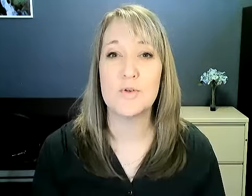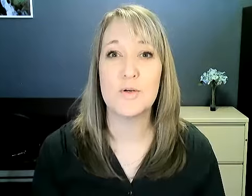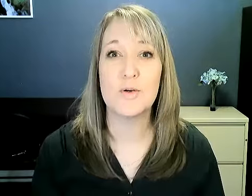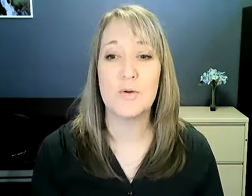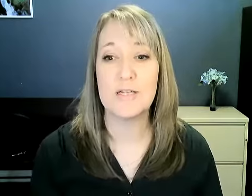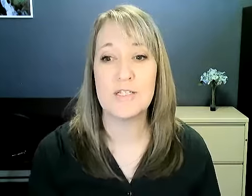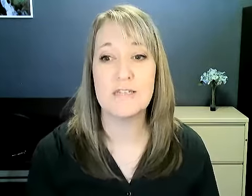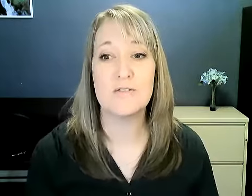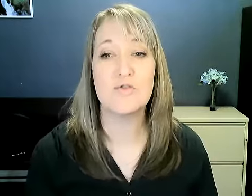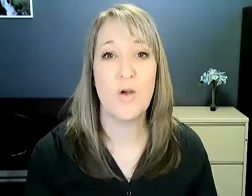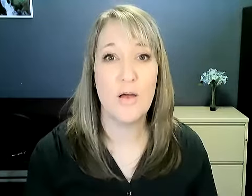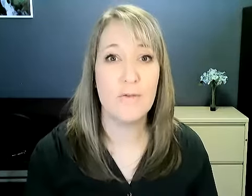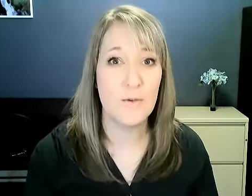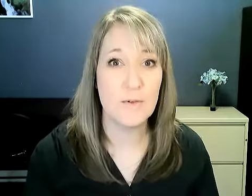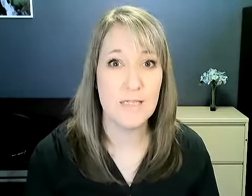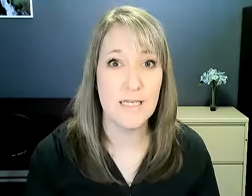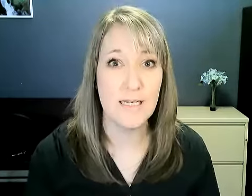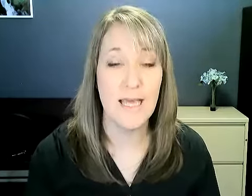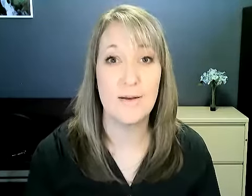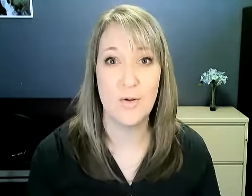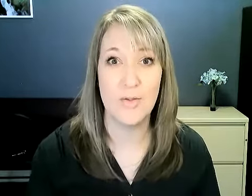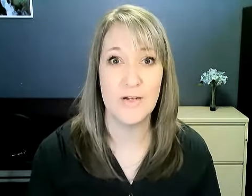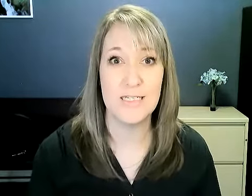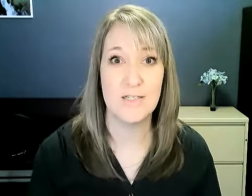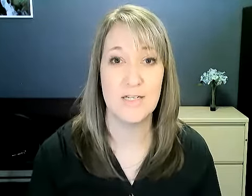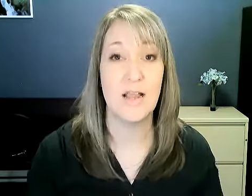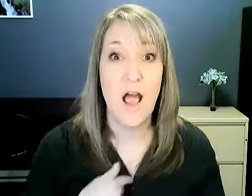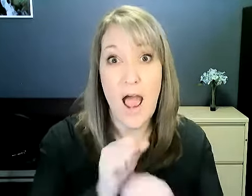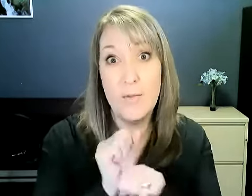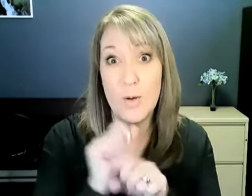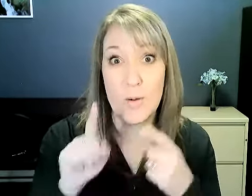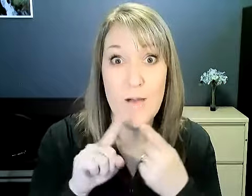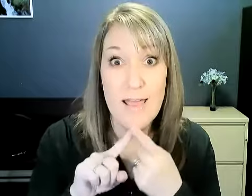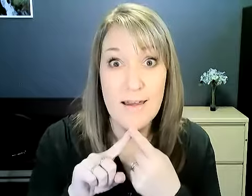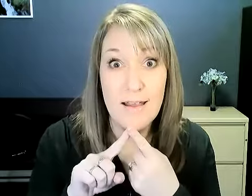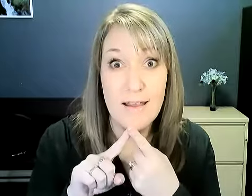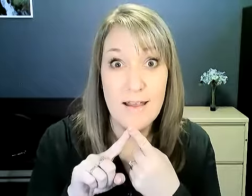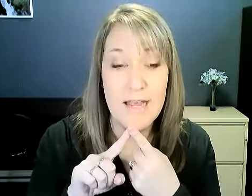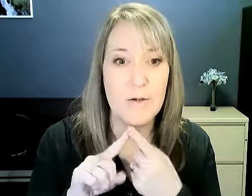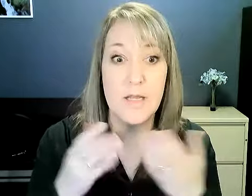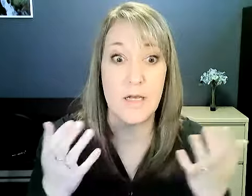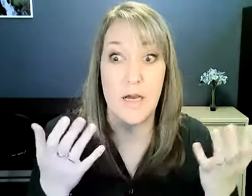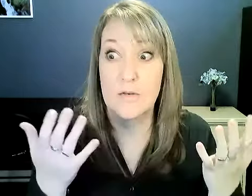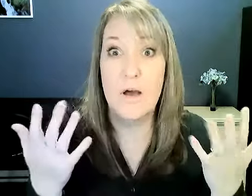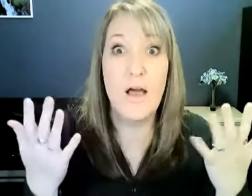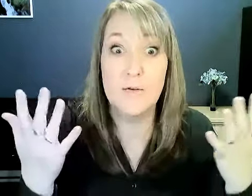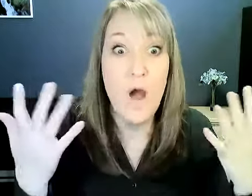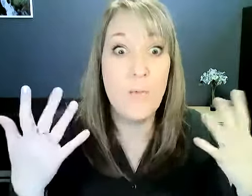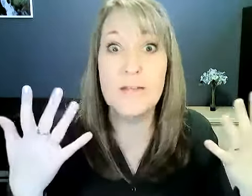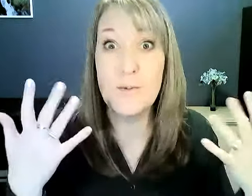rhetorical questions draw the viewers in and hold their attention. I work when? And now you're like, I don't know. When do you work?